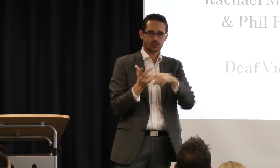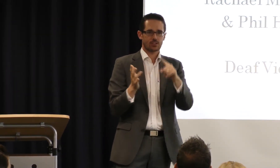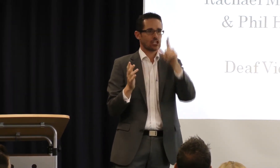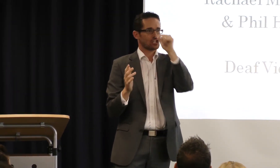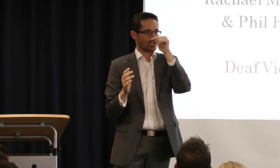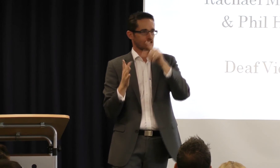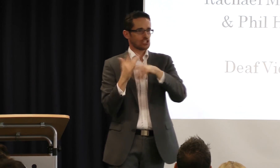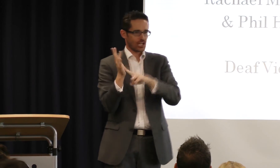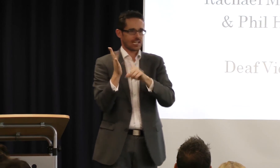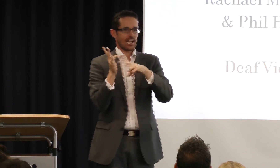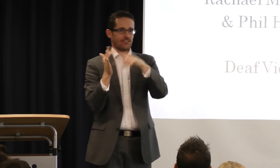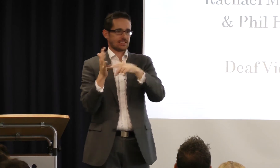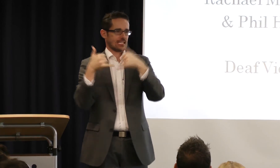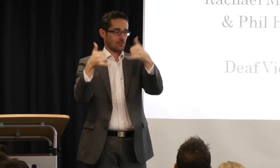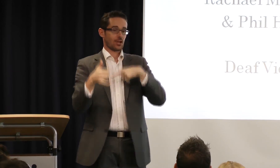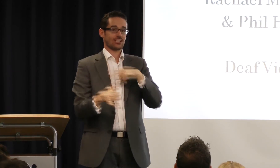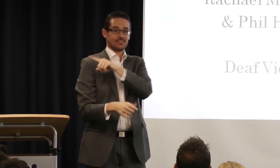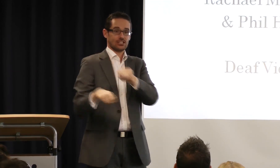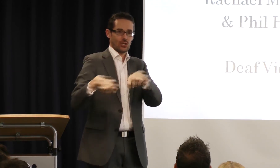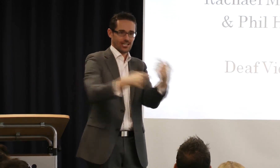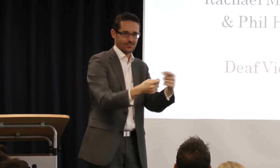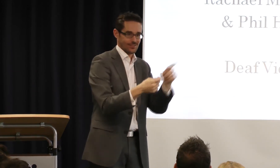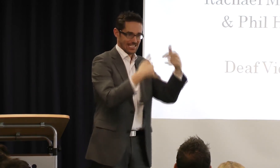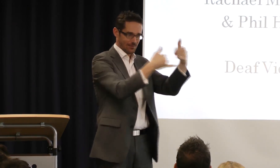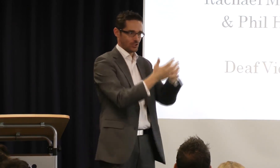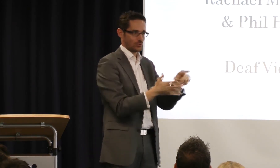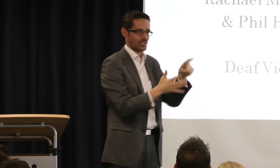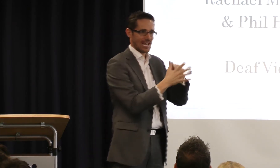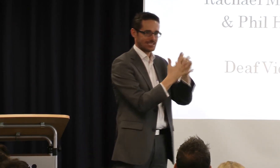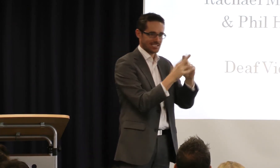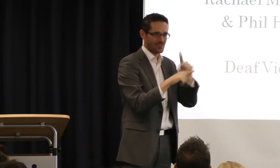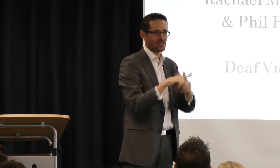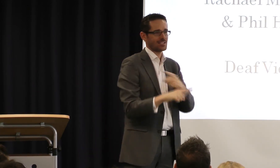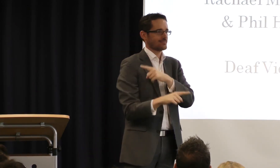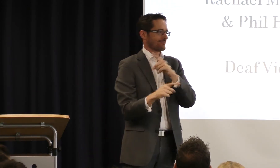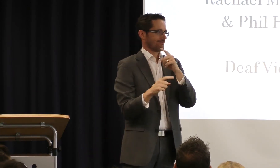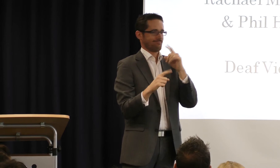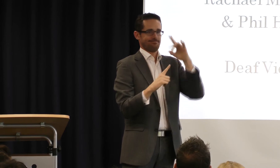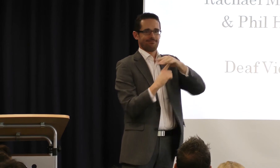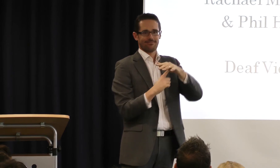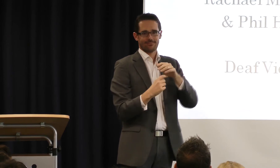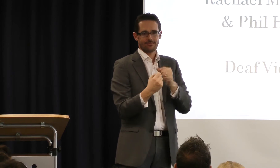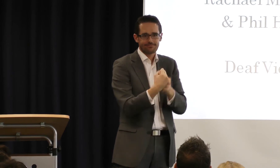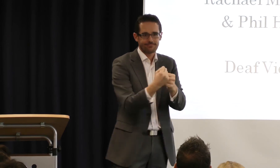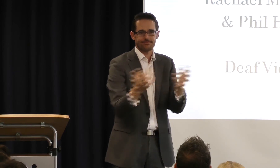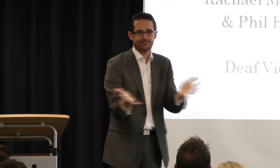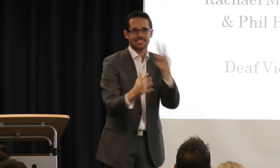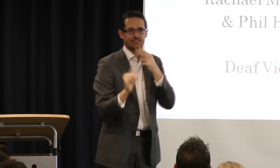DSA board decided to change the name of that to the John Michael Lovett Cup, because John actually donated the cup to ADSF, and as you know, such an